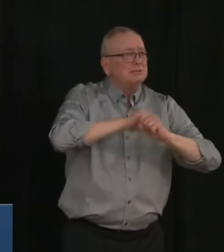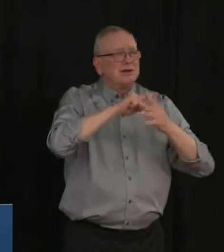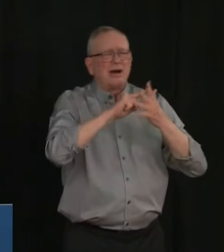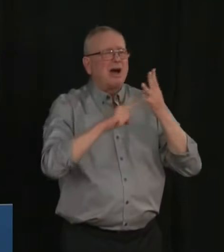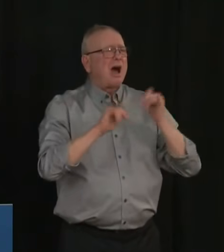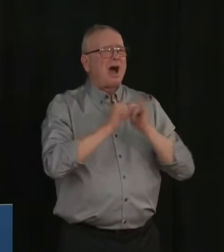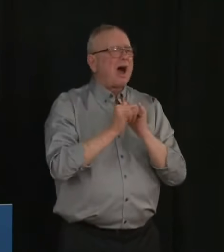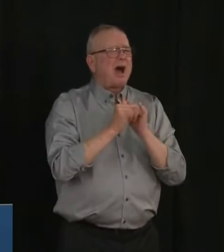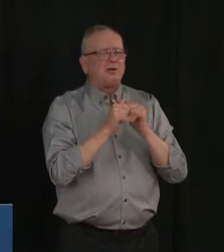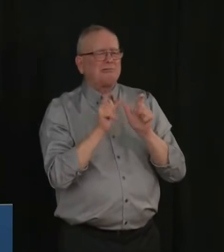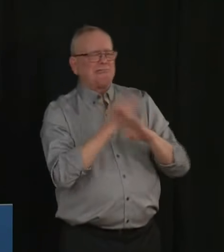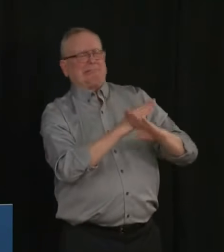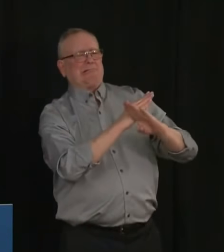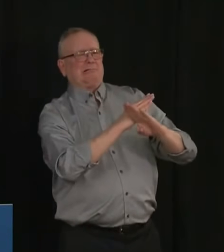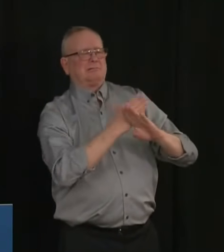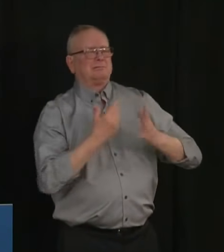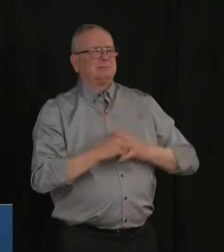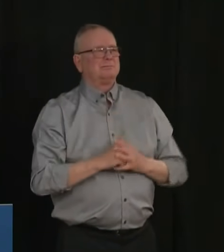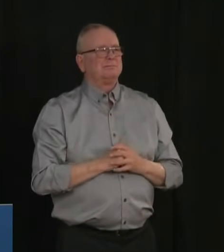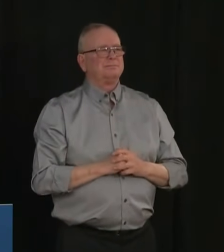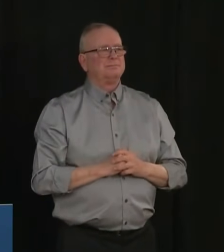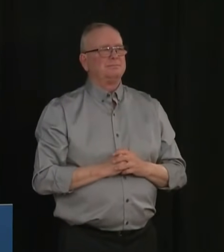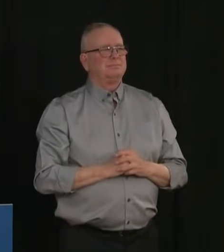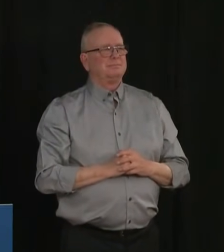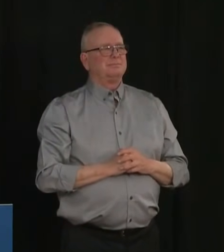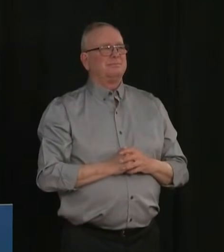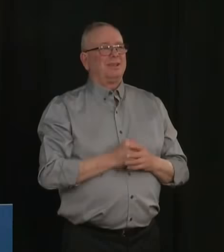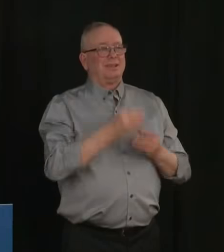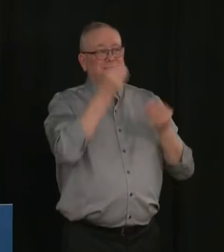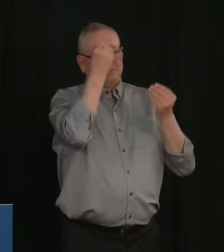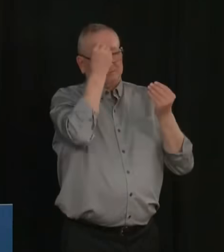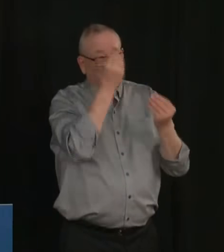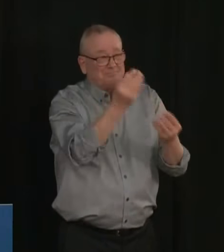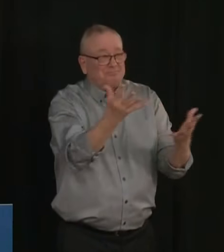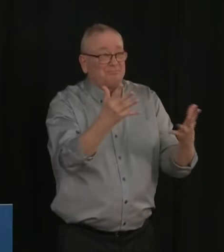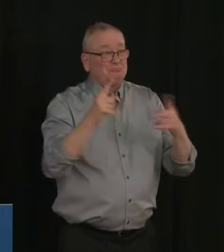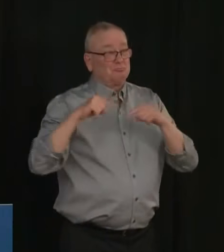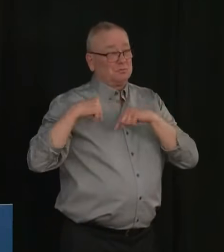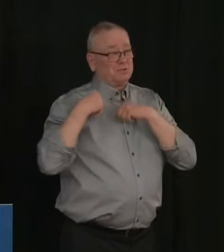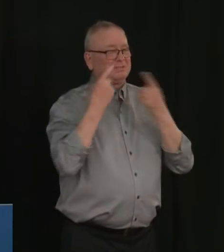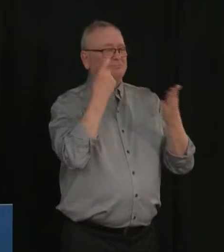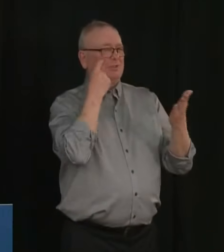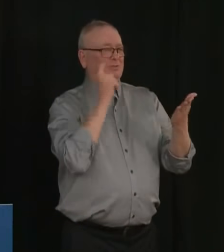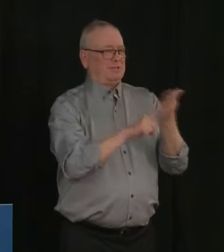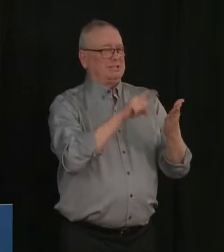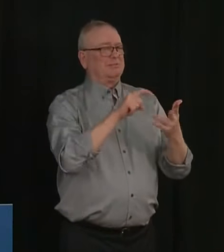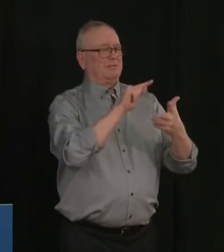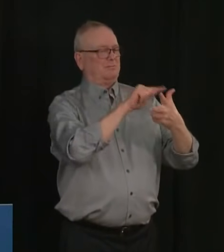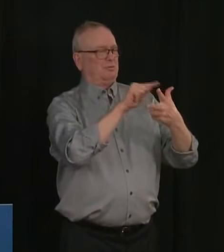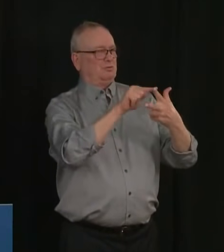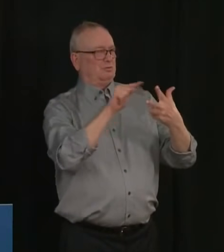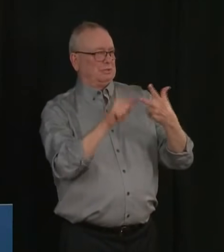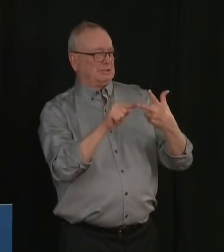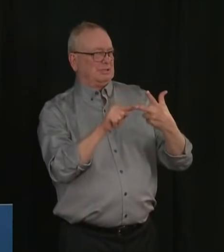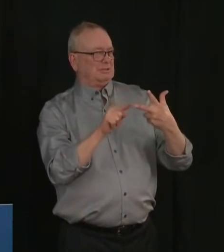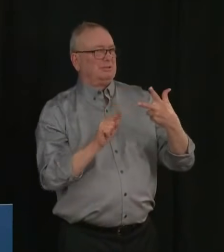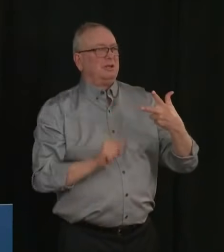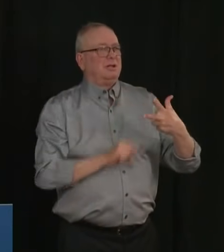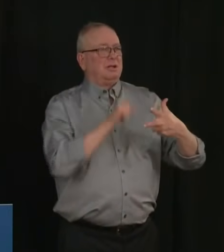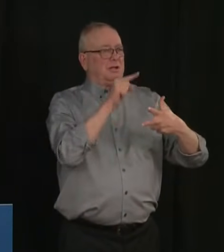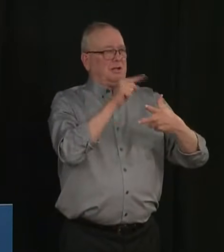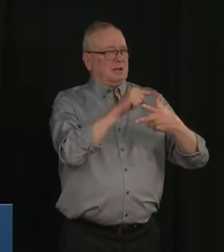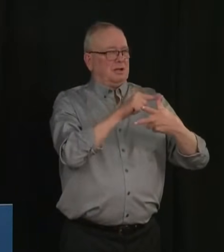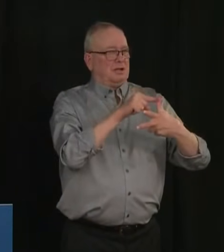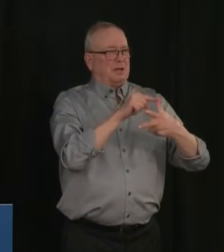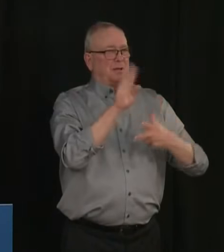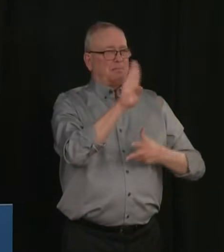transmission. To date, 3 variant strains have been detected in Alberta that have us concerned. The